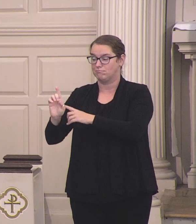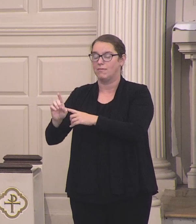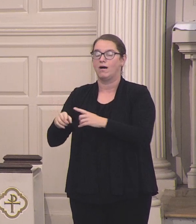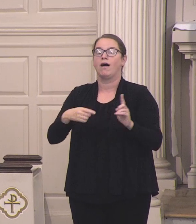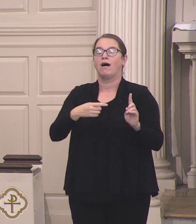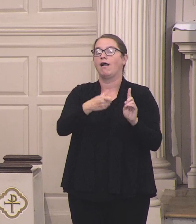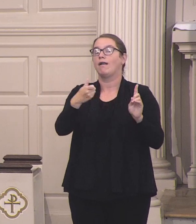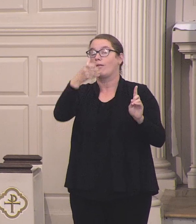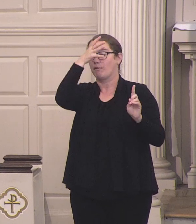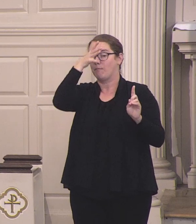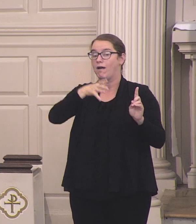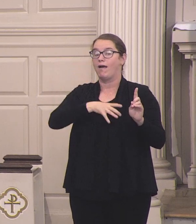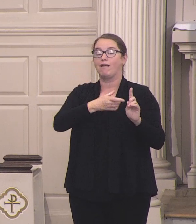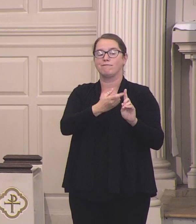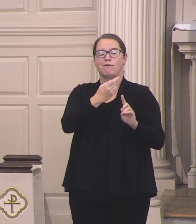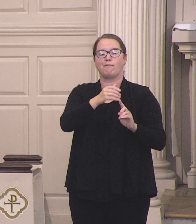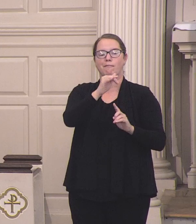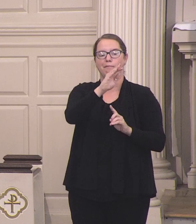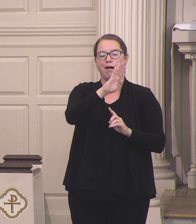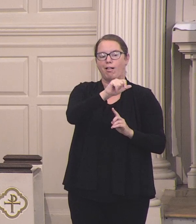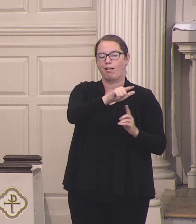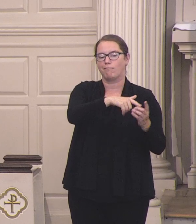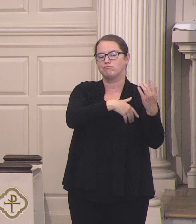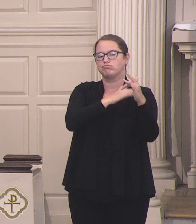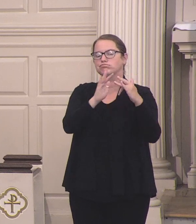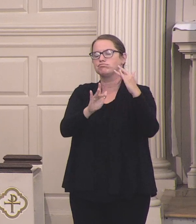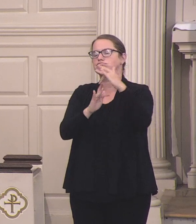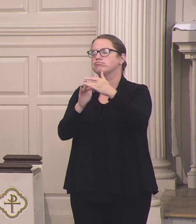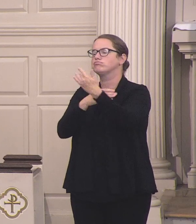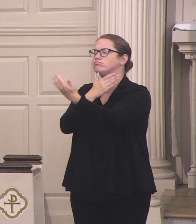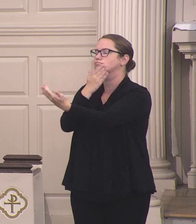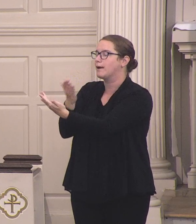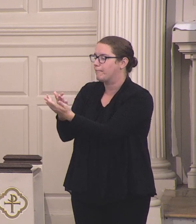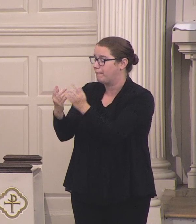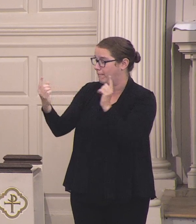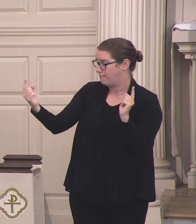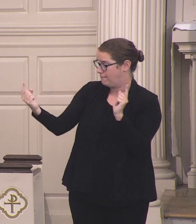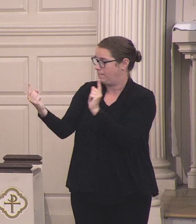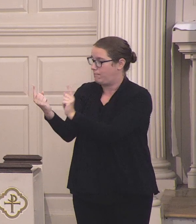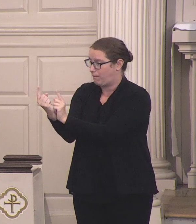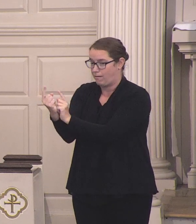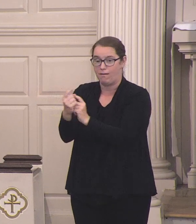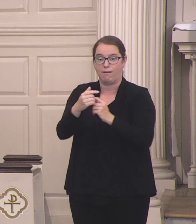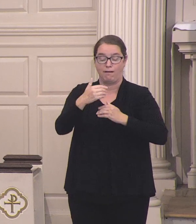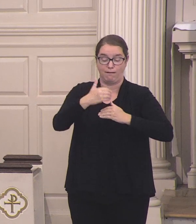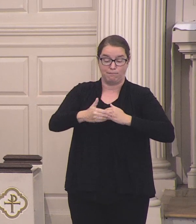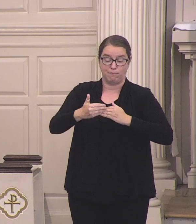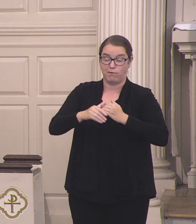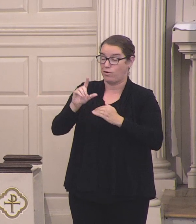20 barley loaves made from the first fruits, and fresh grain in the ear.